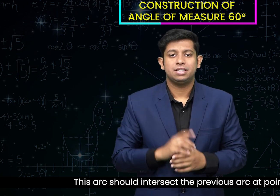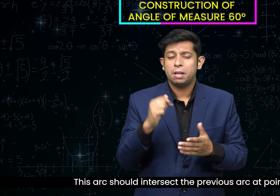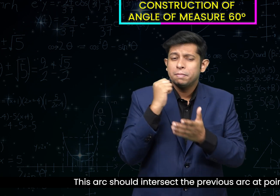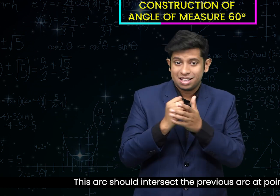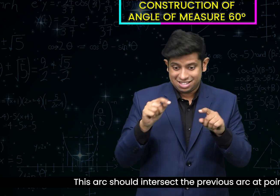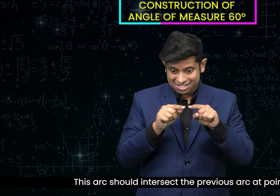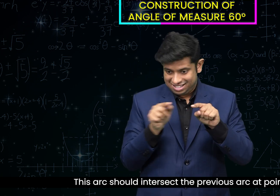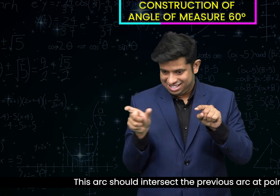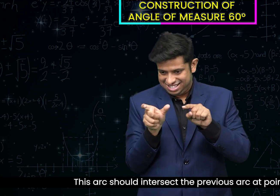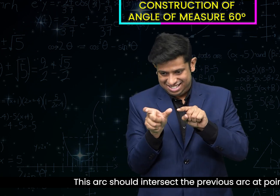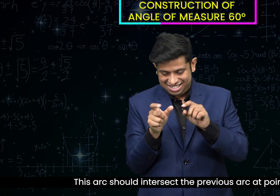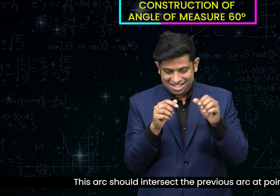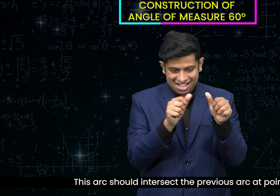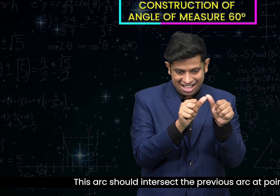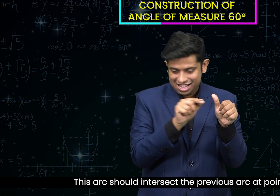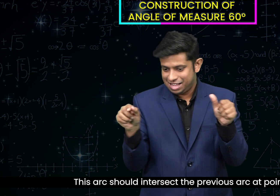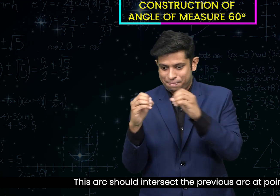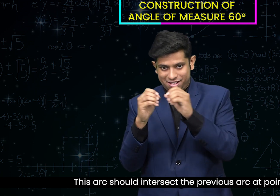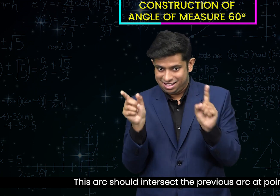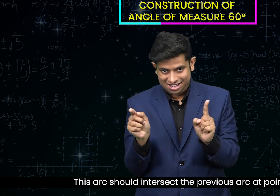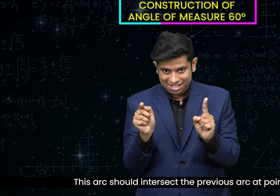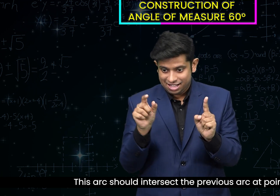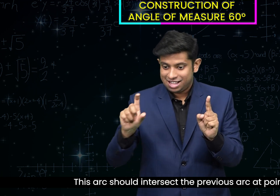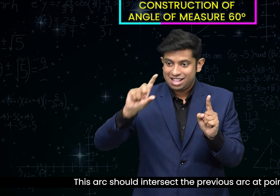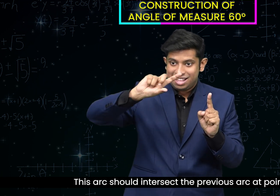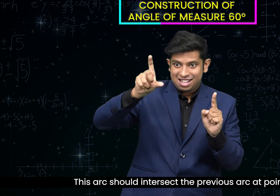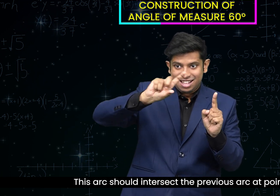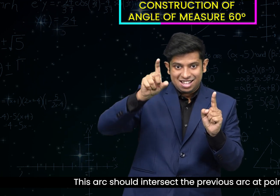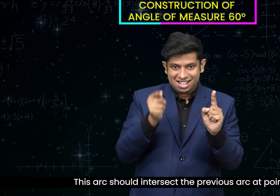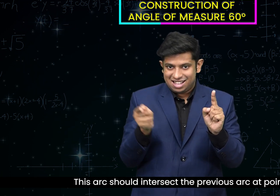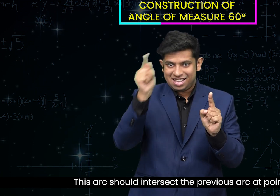This arc should intersect the previous arc at a point C.